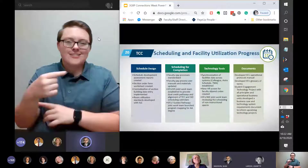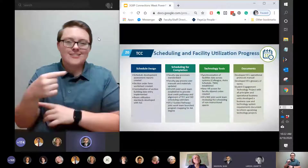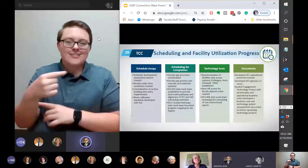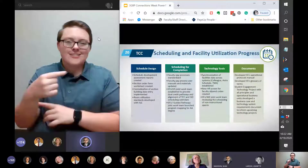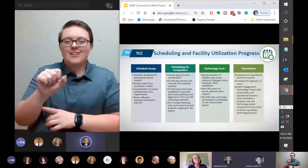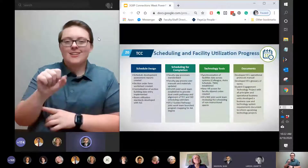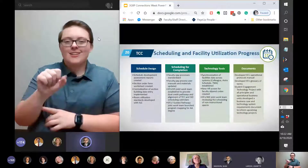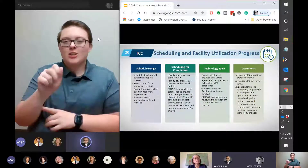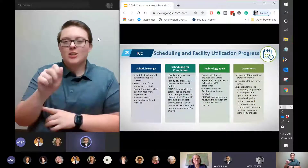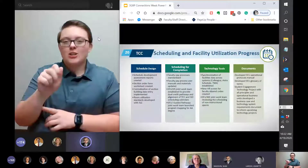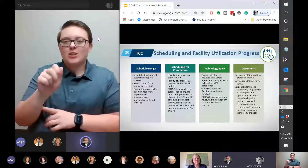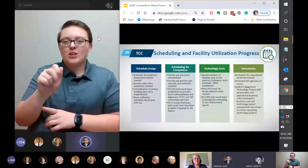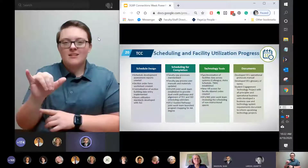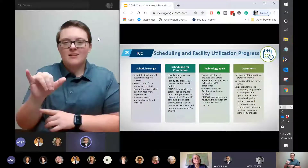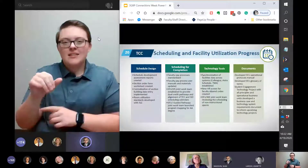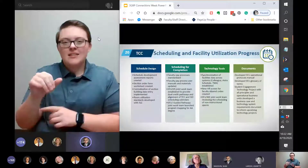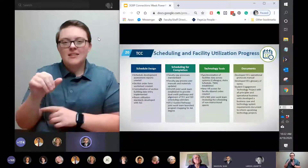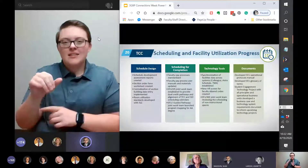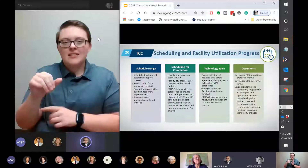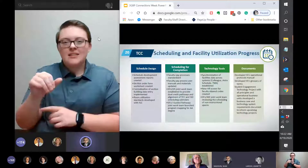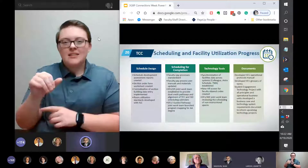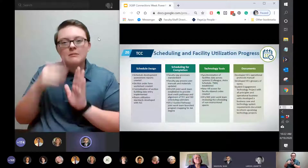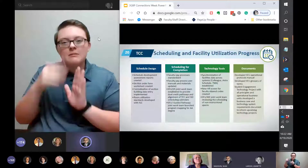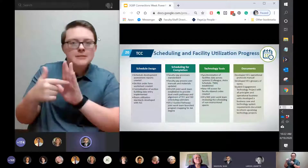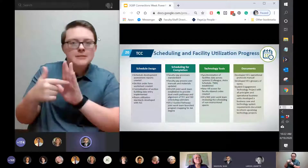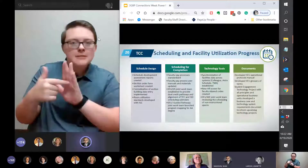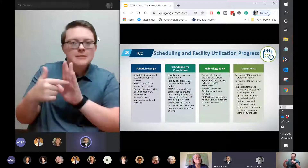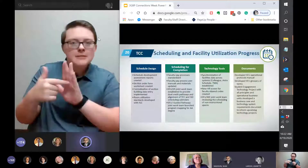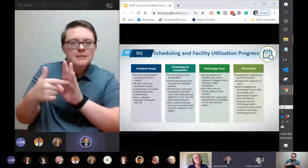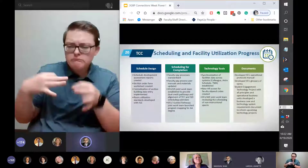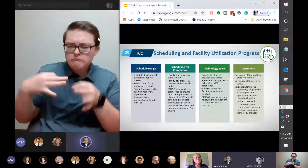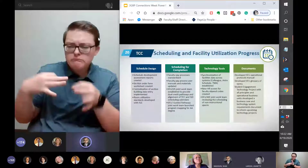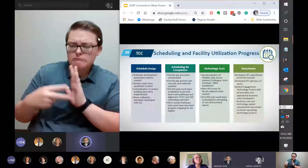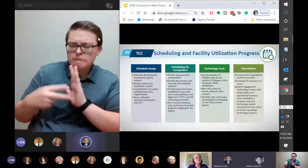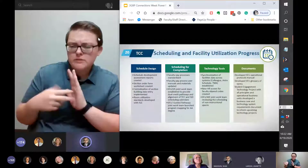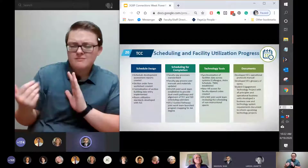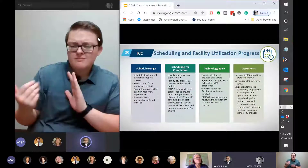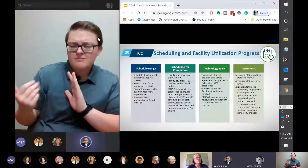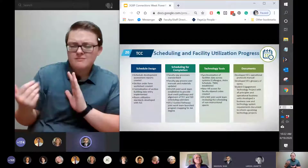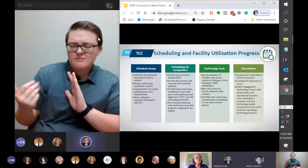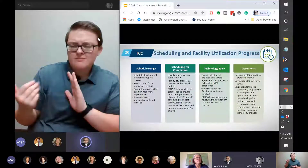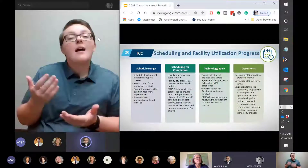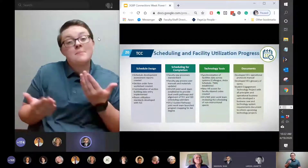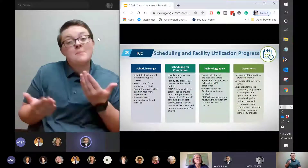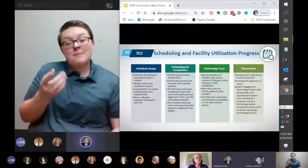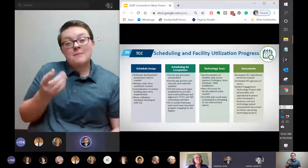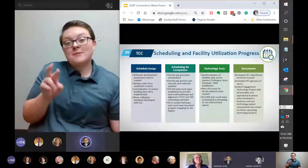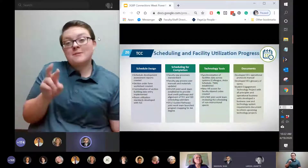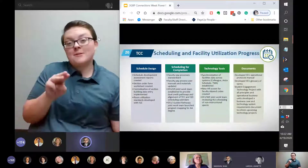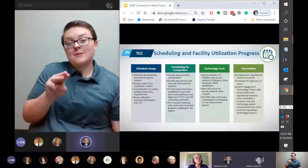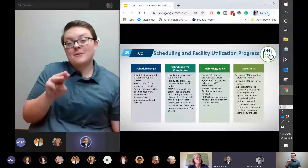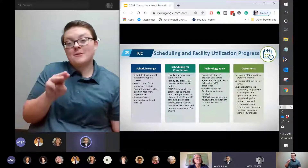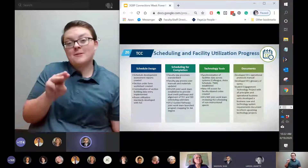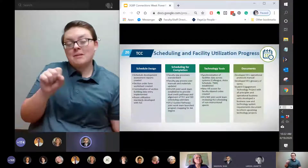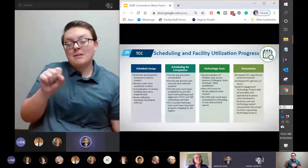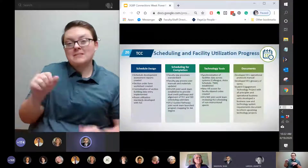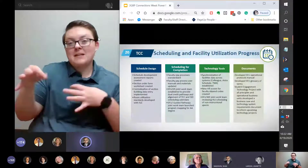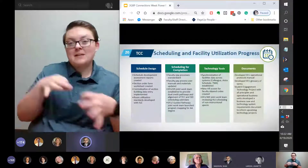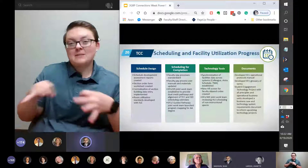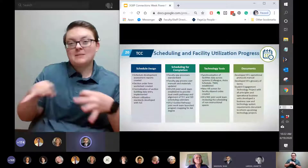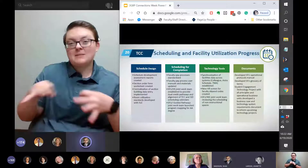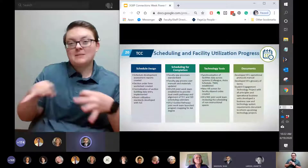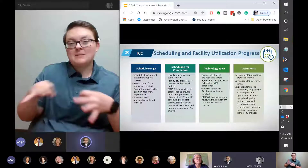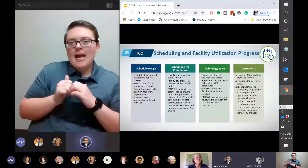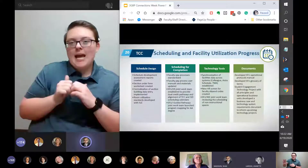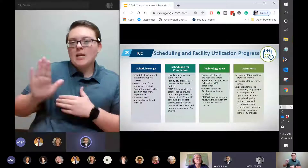Mills can give us some practical examples of how this is playing out in some of the work that he